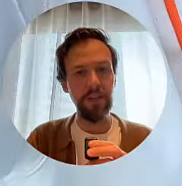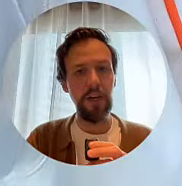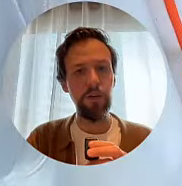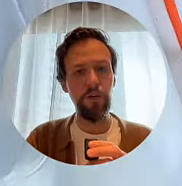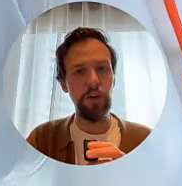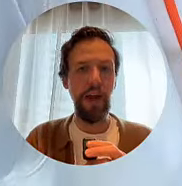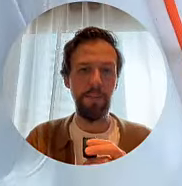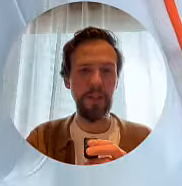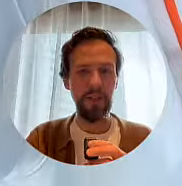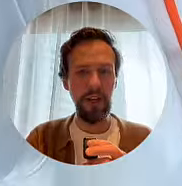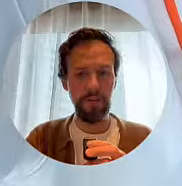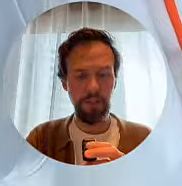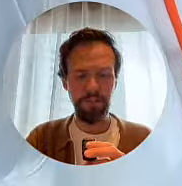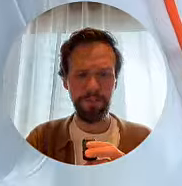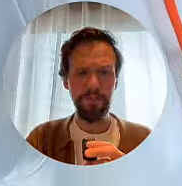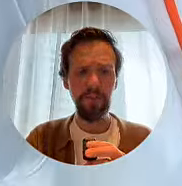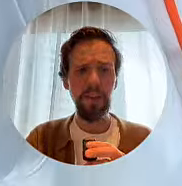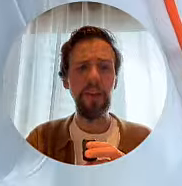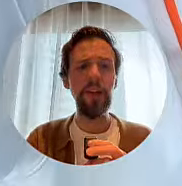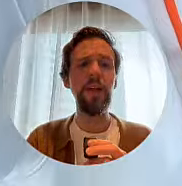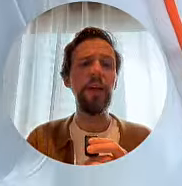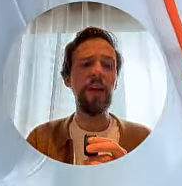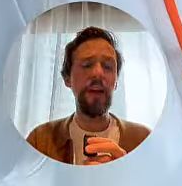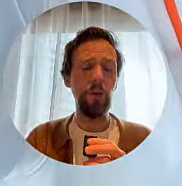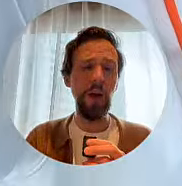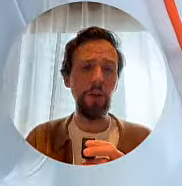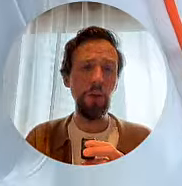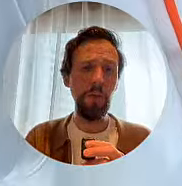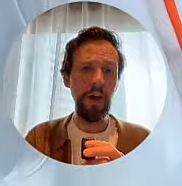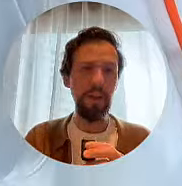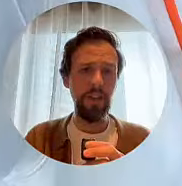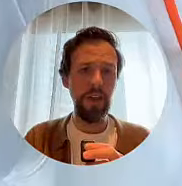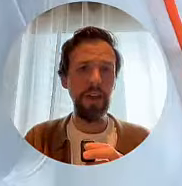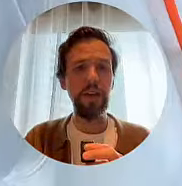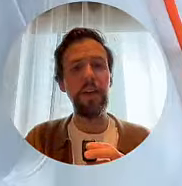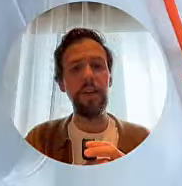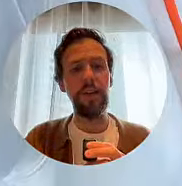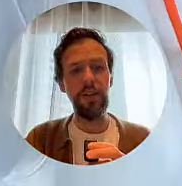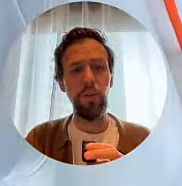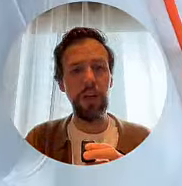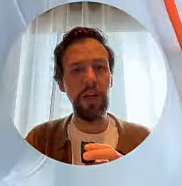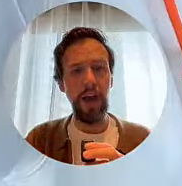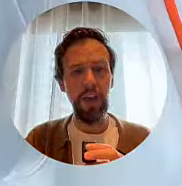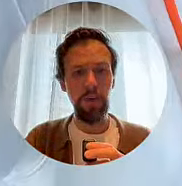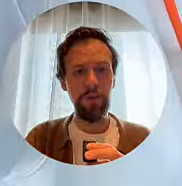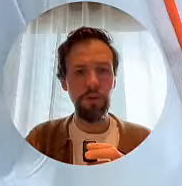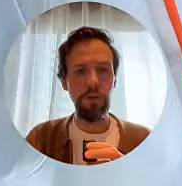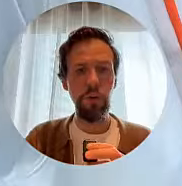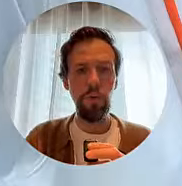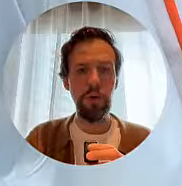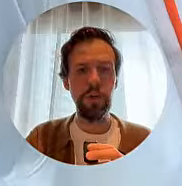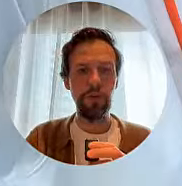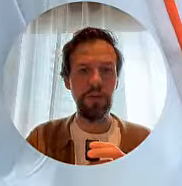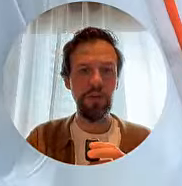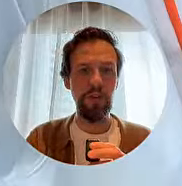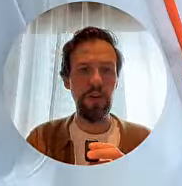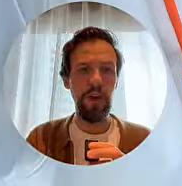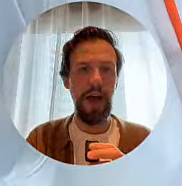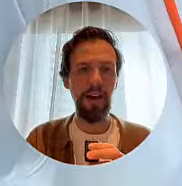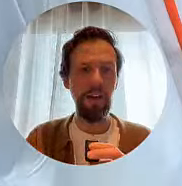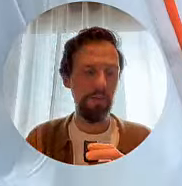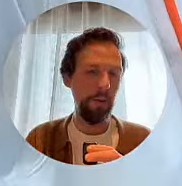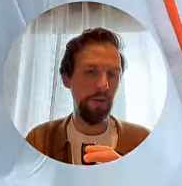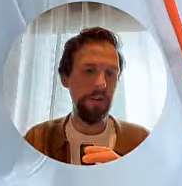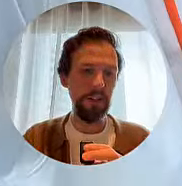Apple gives out for apps and games. And while you might think that winning either of those two awards was